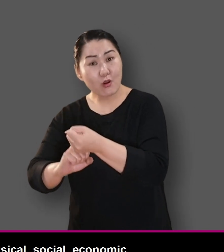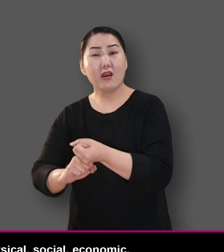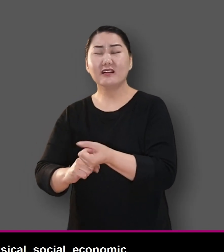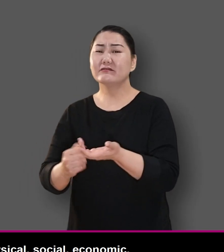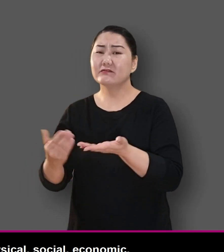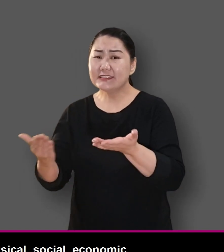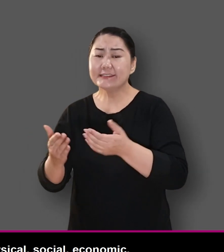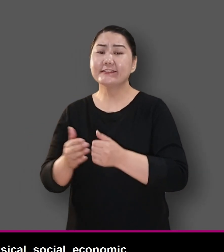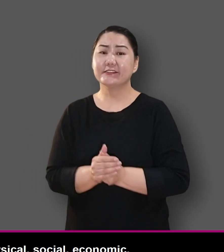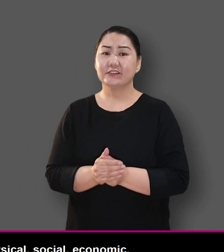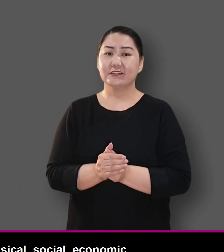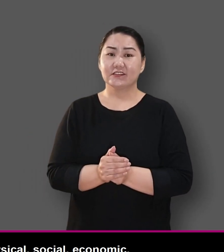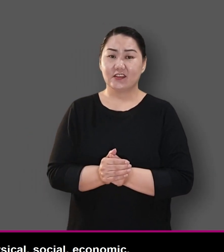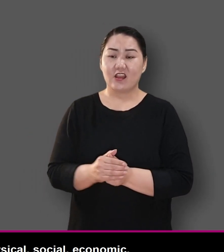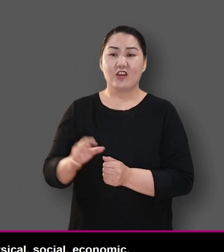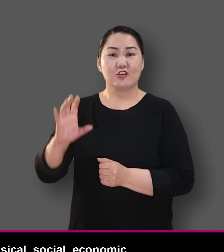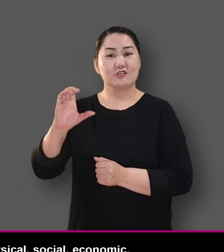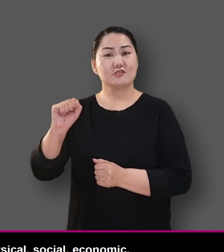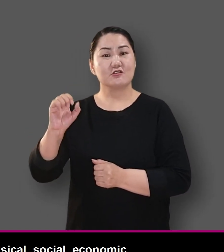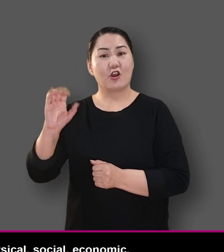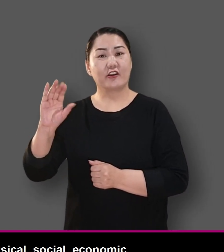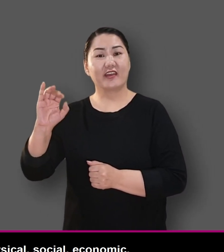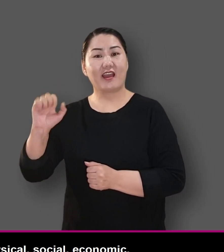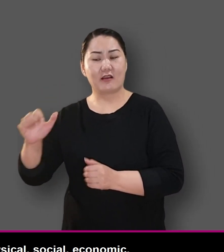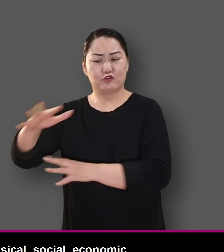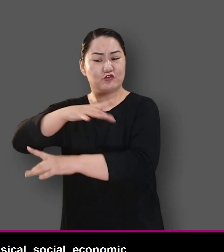disruptions to physical, social, economic,